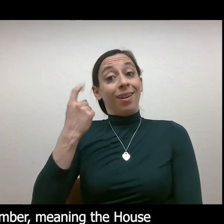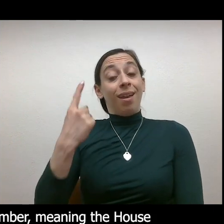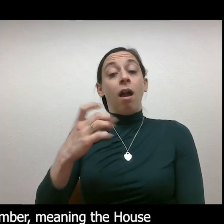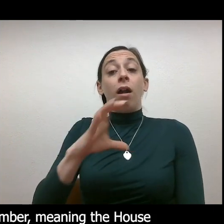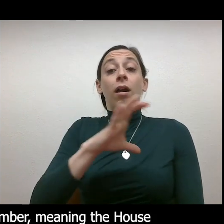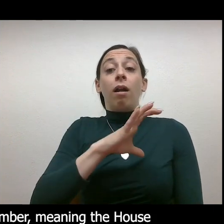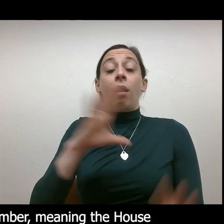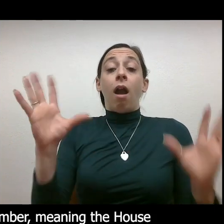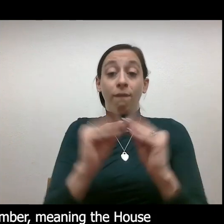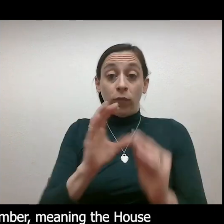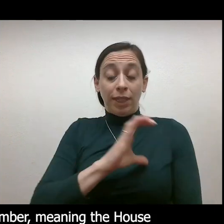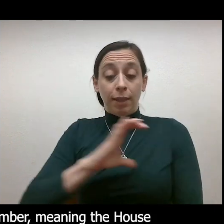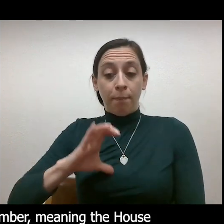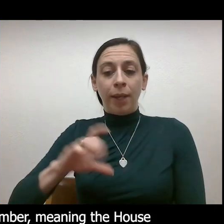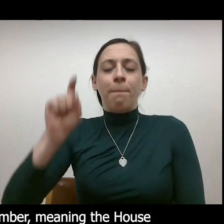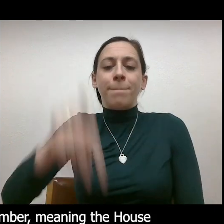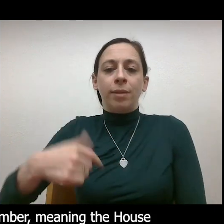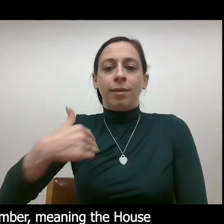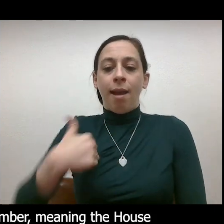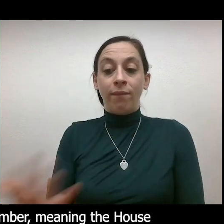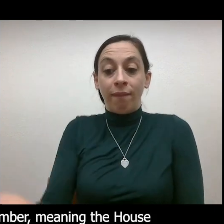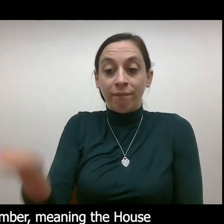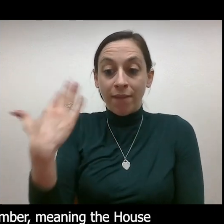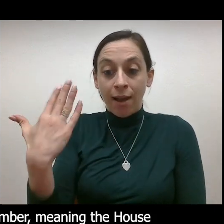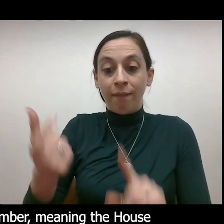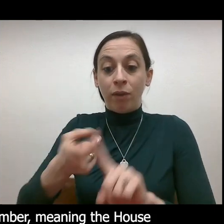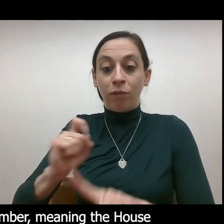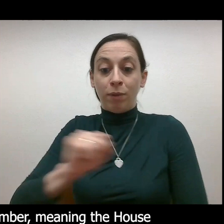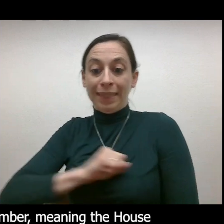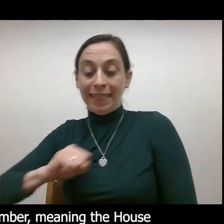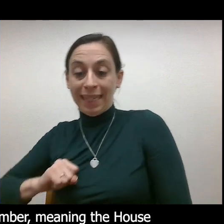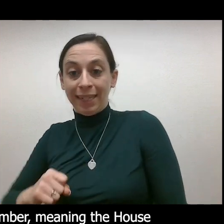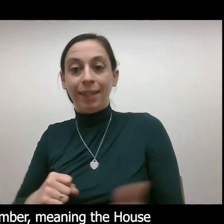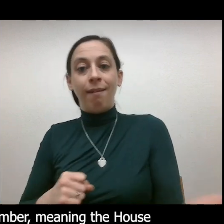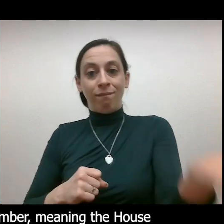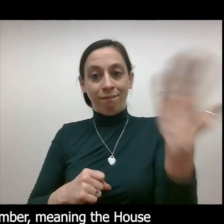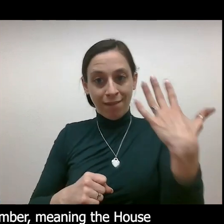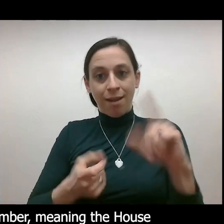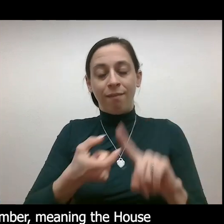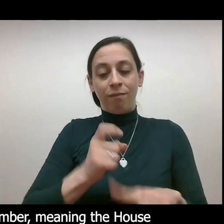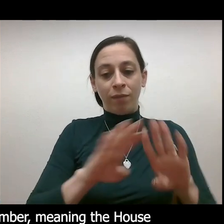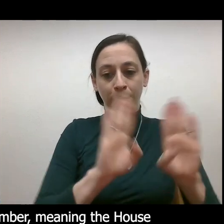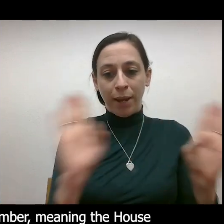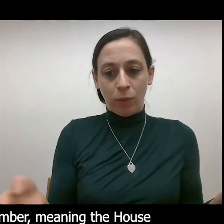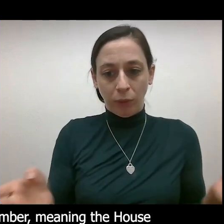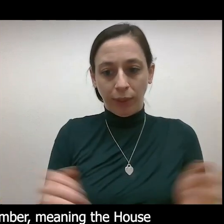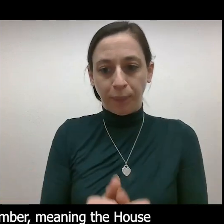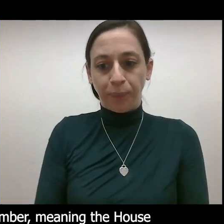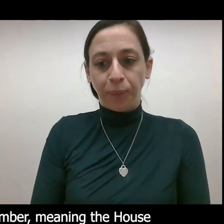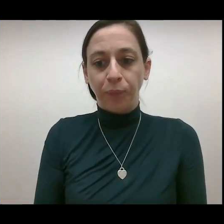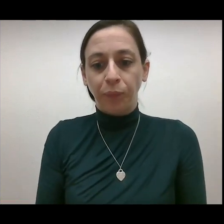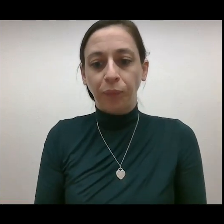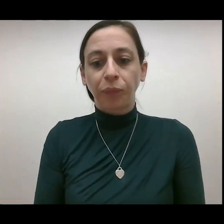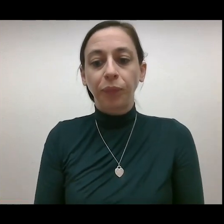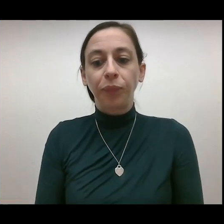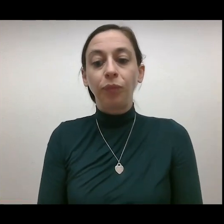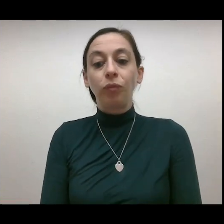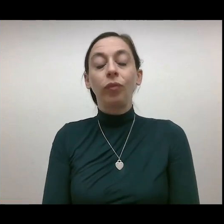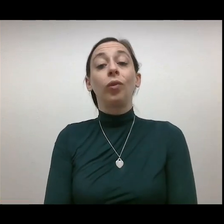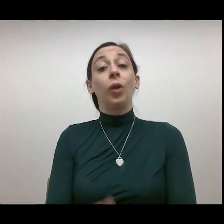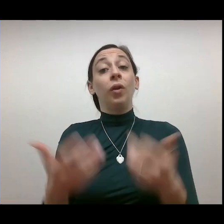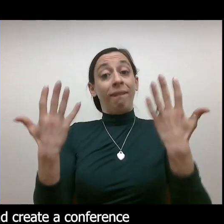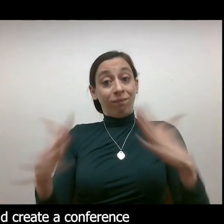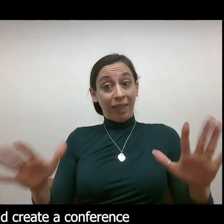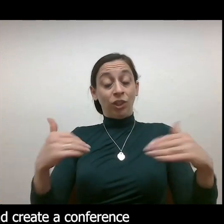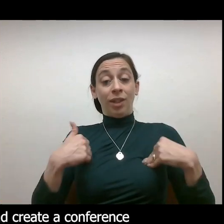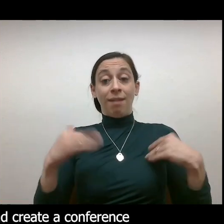For the conference committee, each chamber, meaning the House and the Senate, will each appoint 5